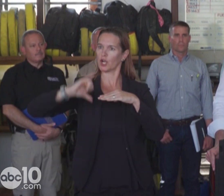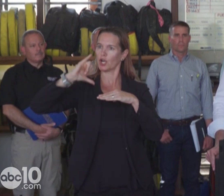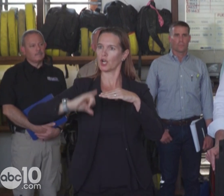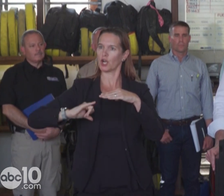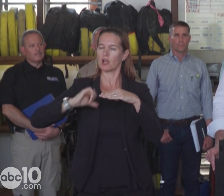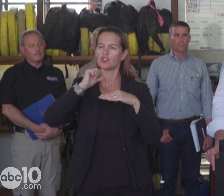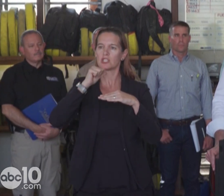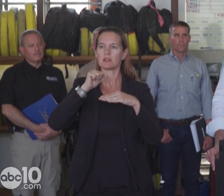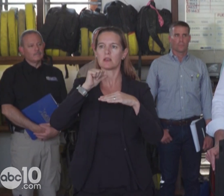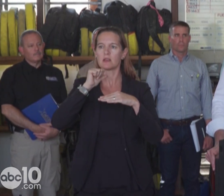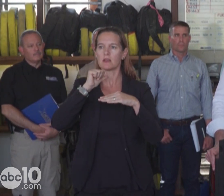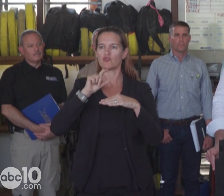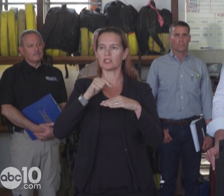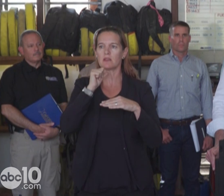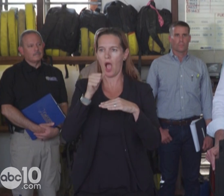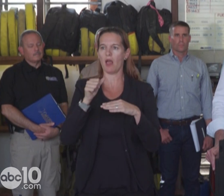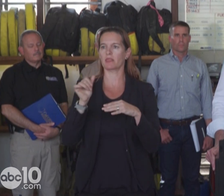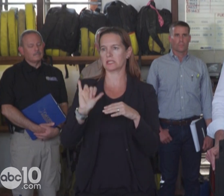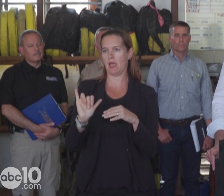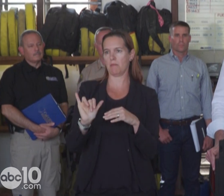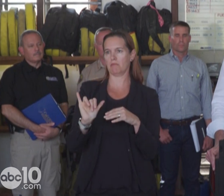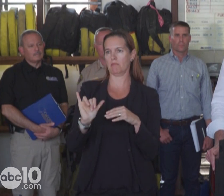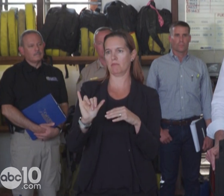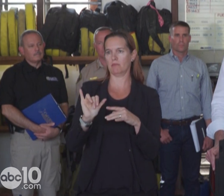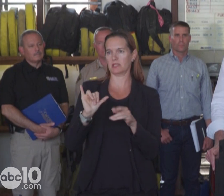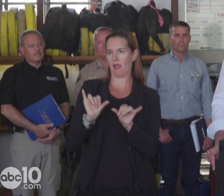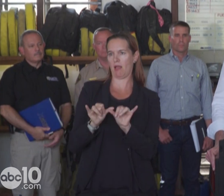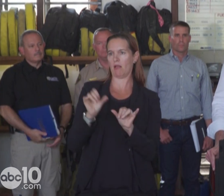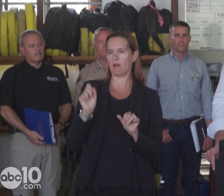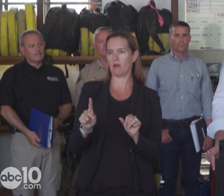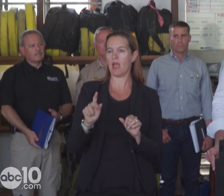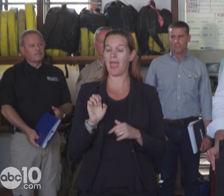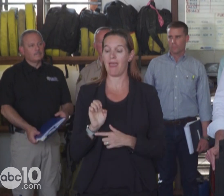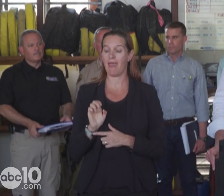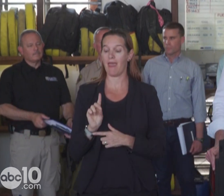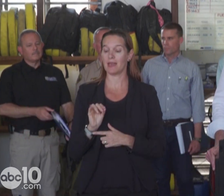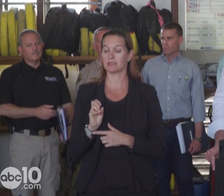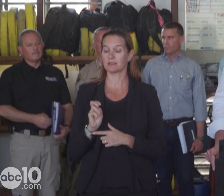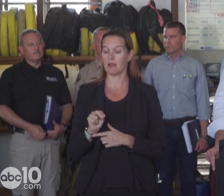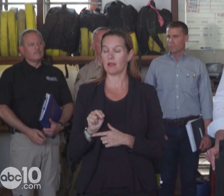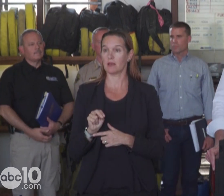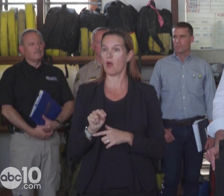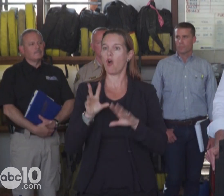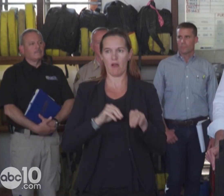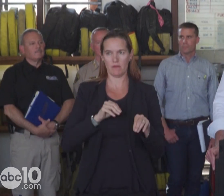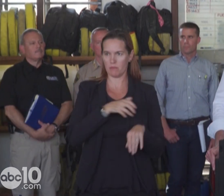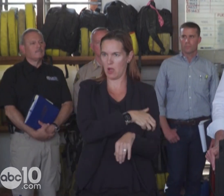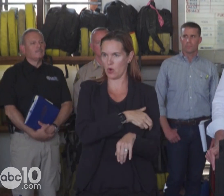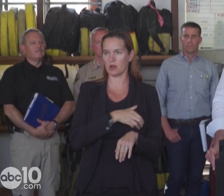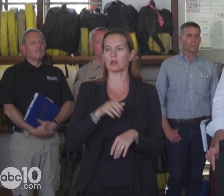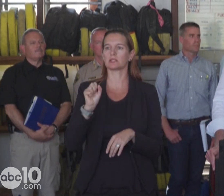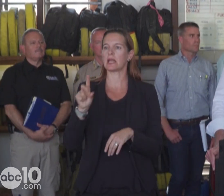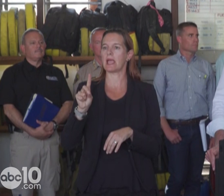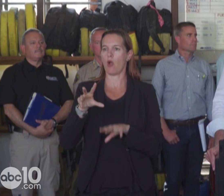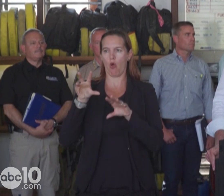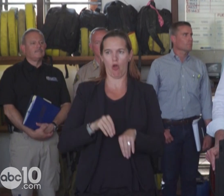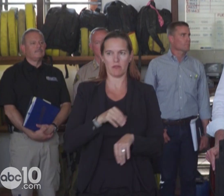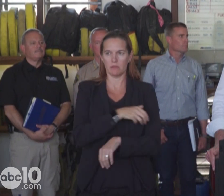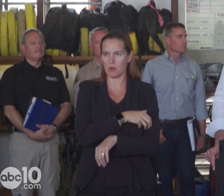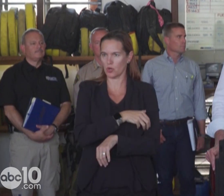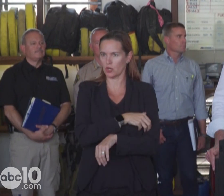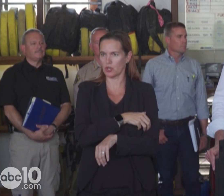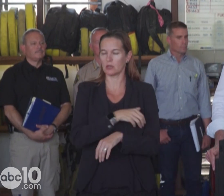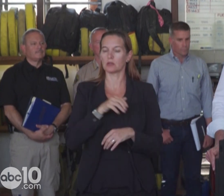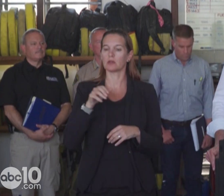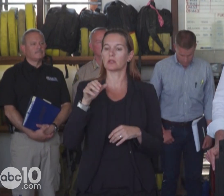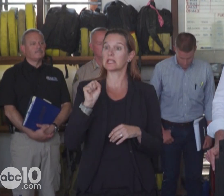at the scale and scope. Edison is turning off the power. San Diego is turning off the power.